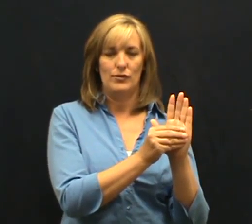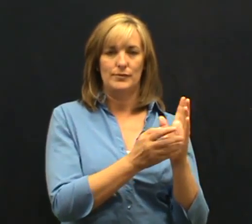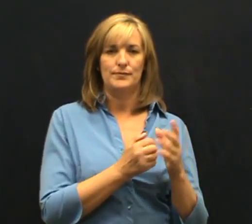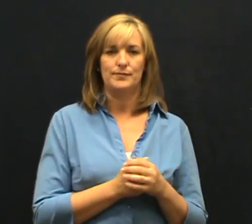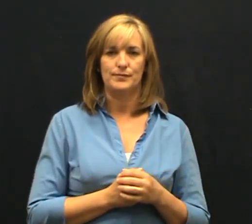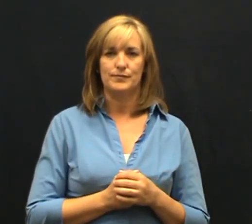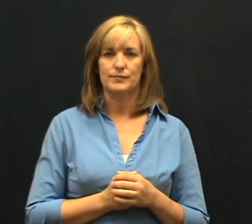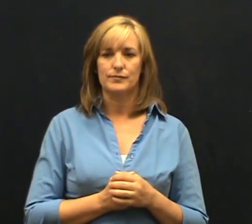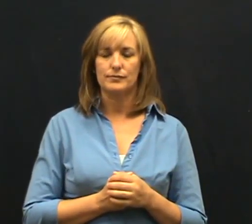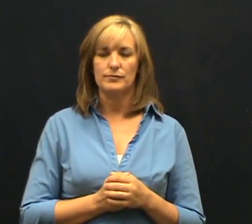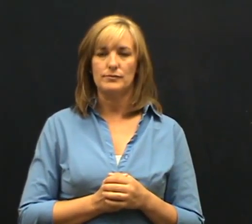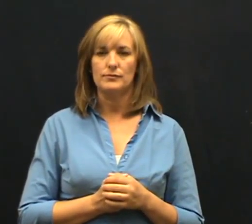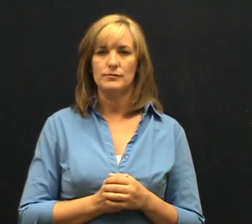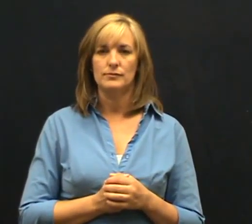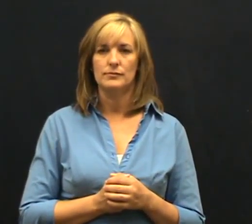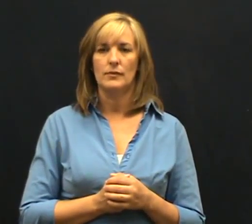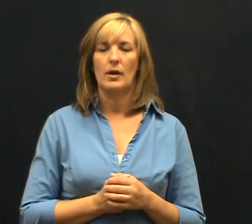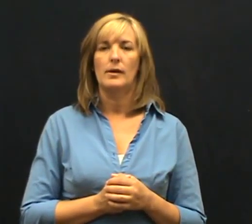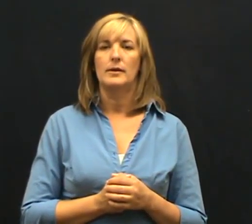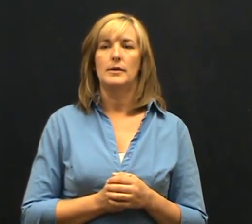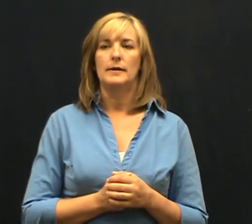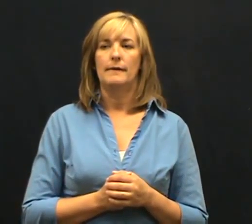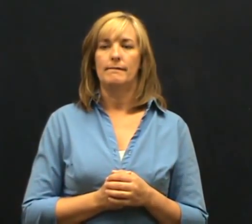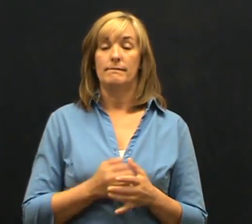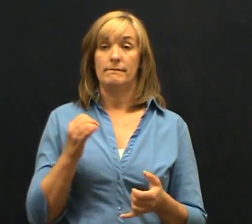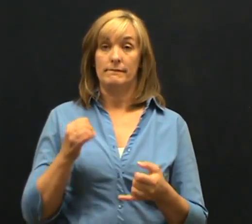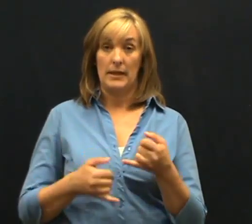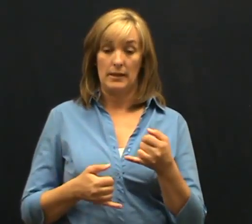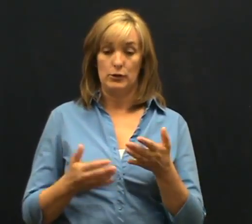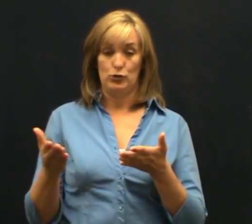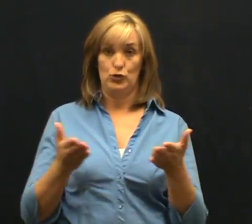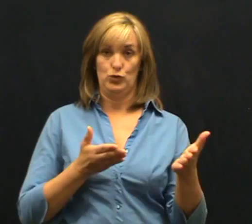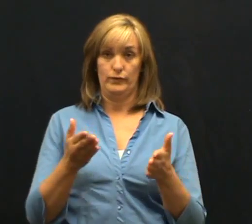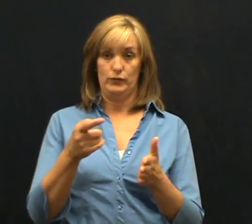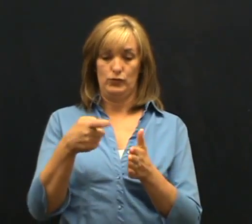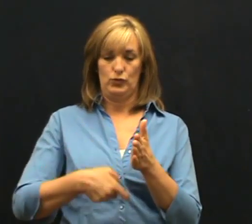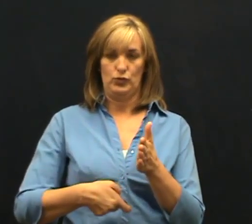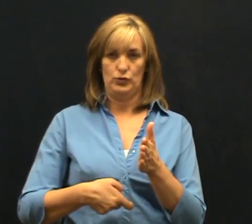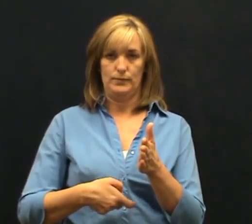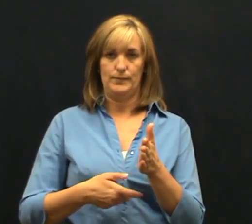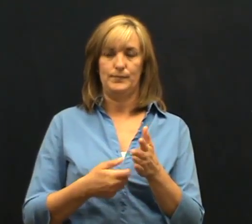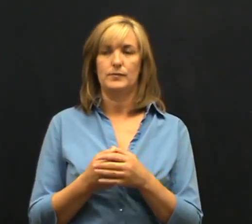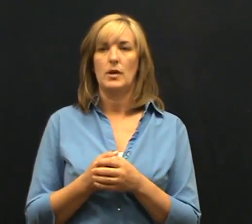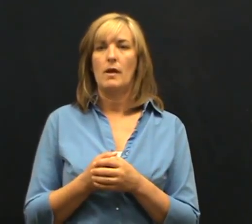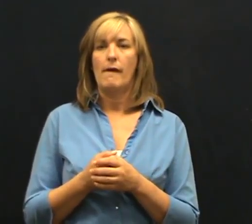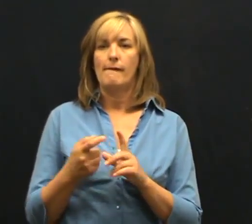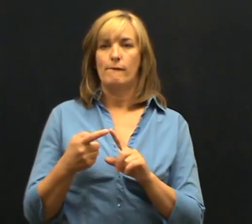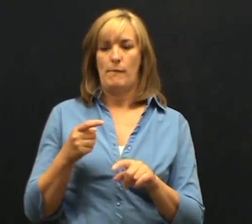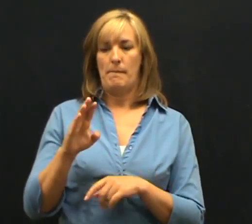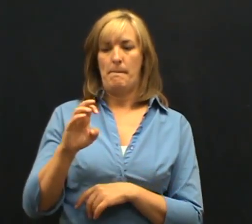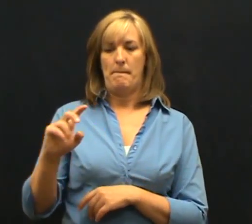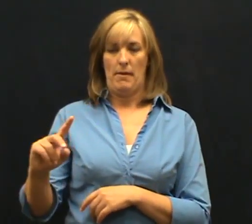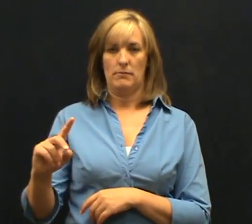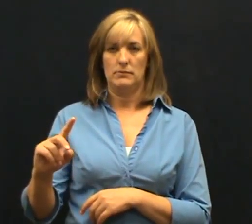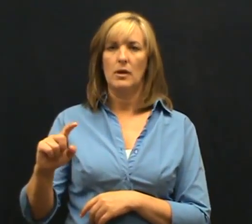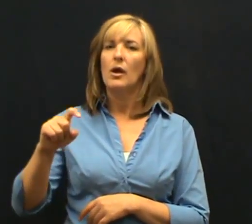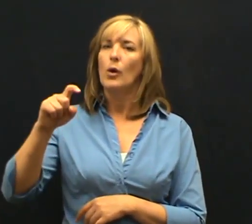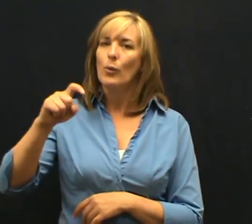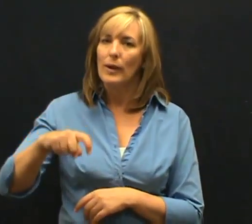receivable. Finally, if there are service charges from the bank, we have to record those.